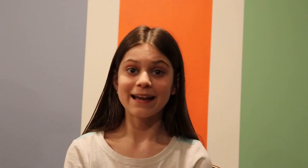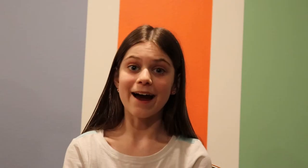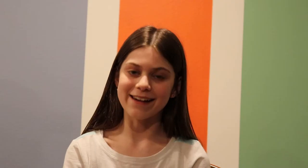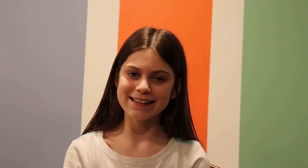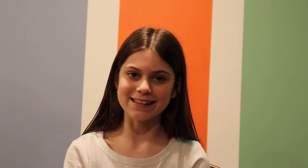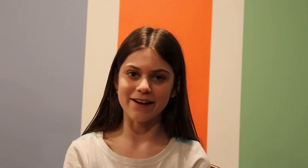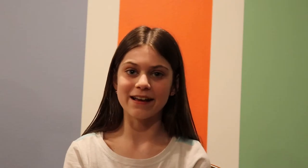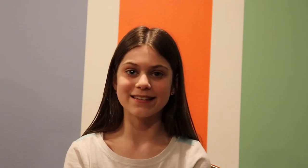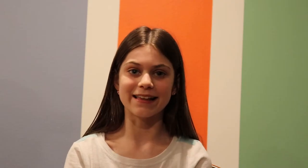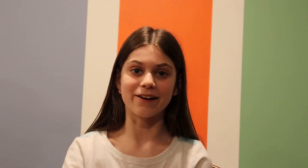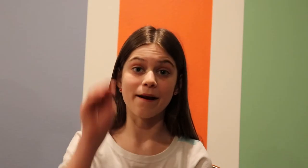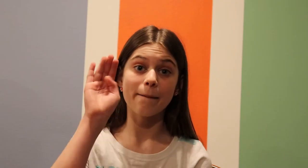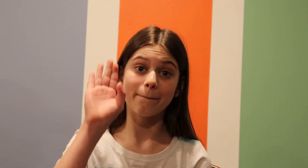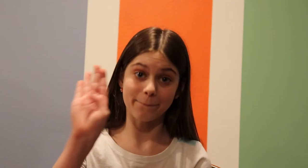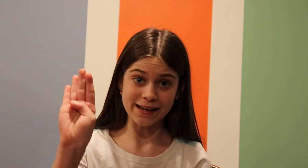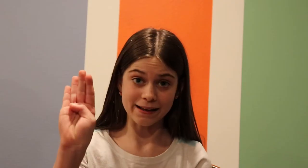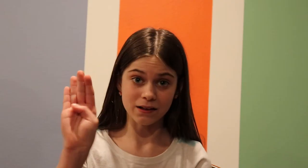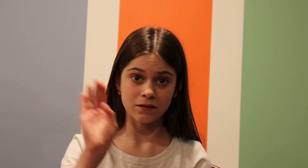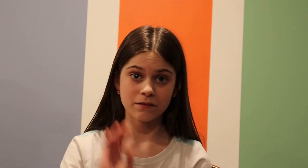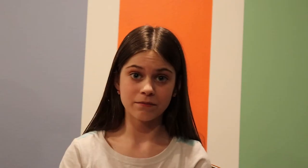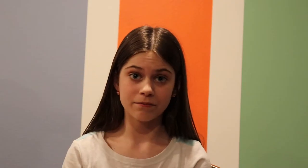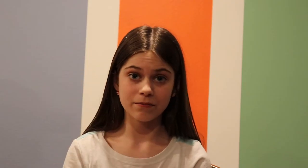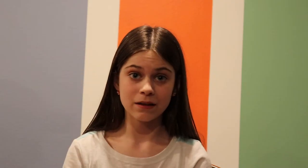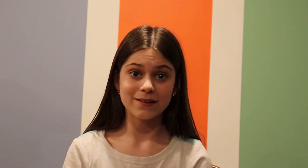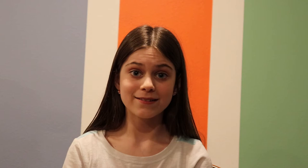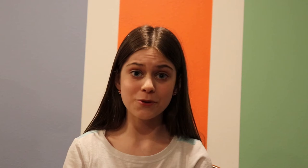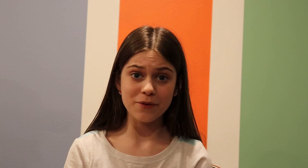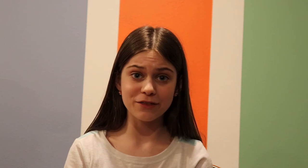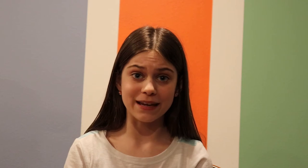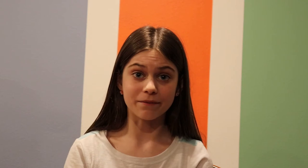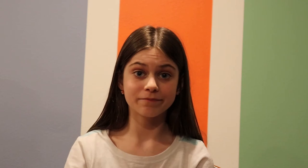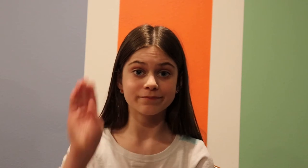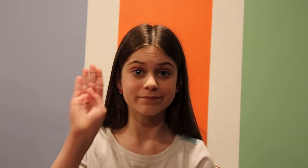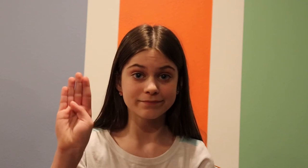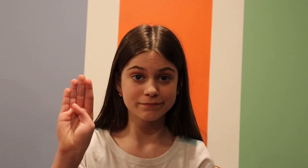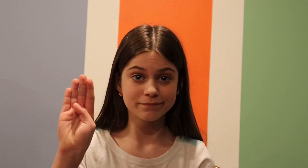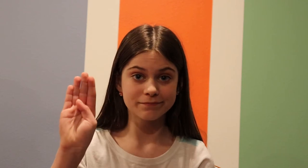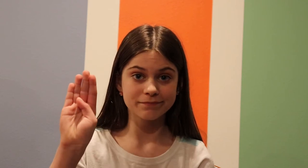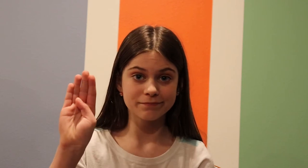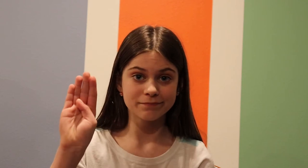Our next letter is the letter B. Do it with me.